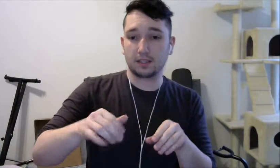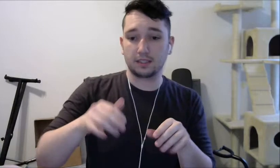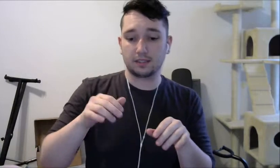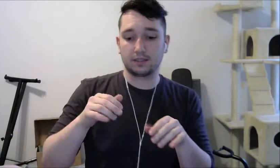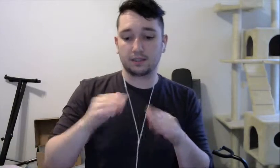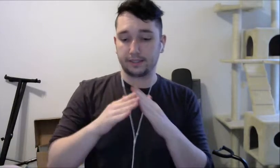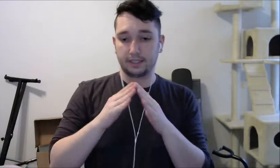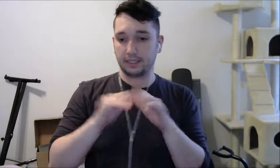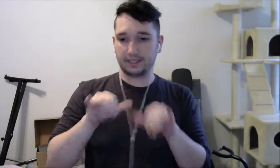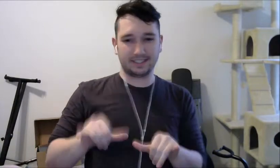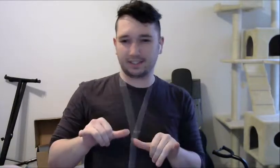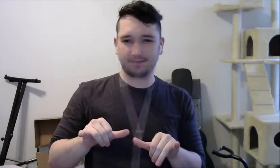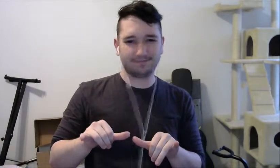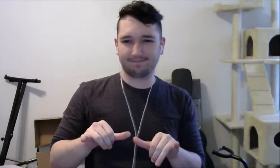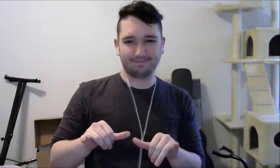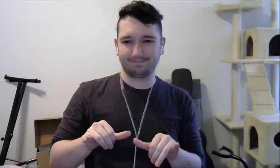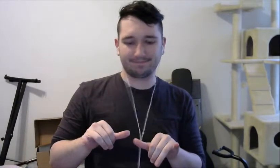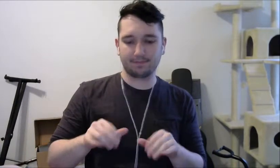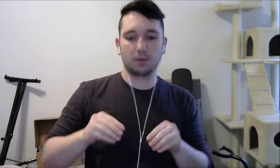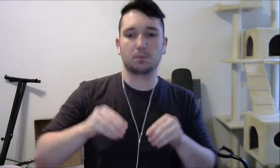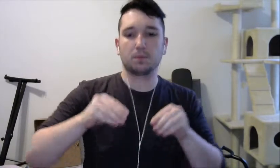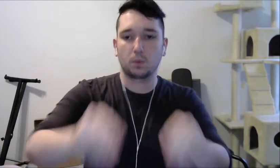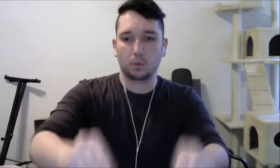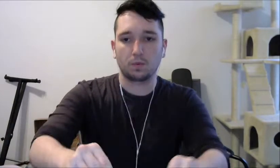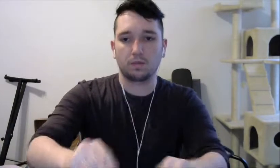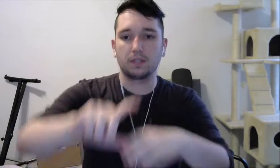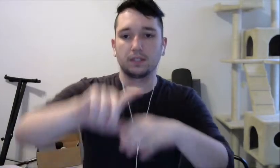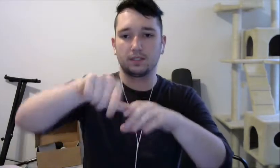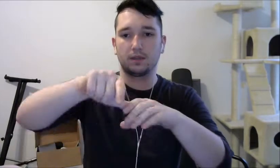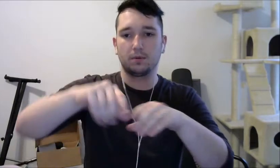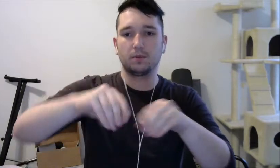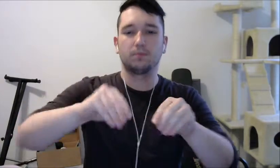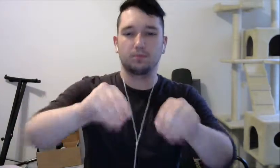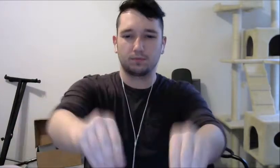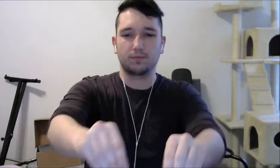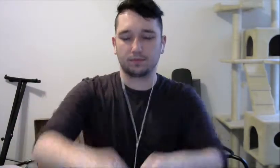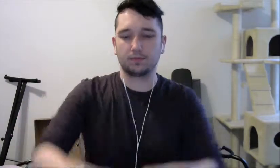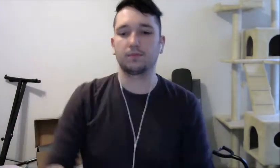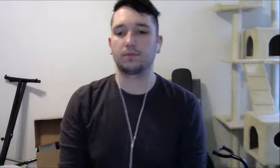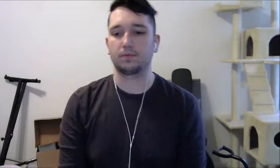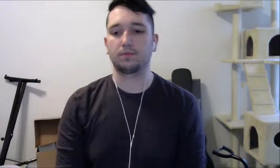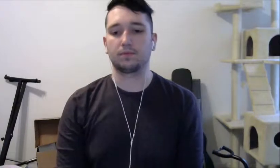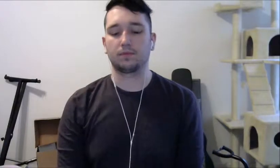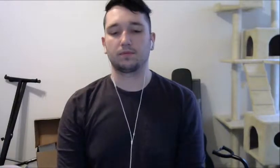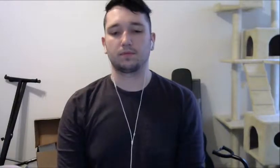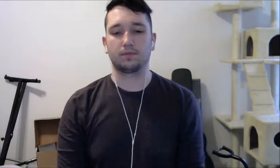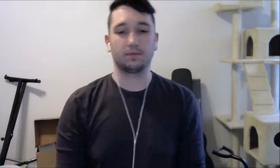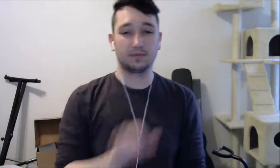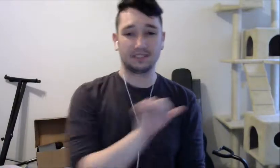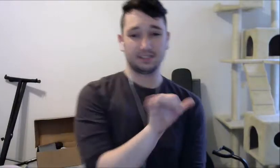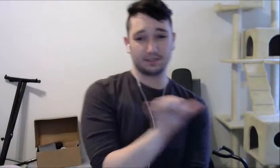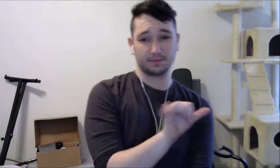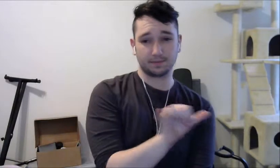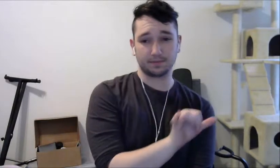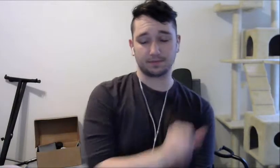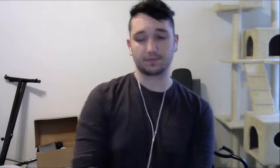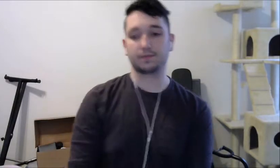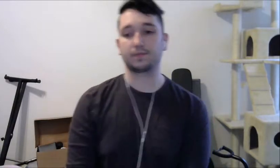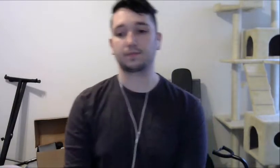And a third trend is the substitution of service jobs for manufacturing jobs as our economic base in the central